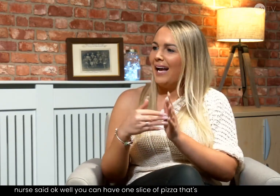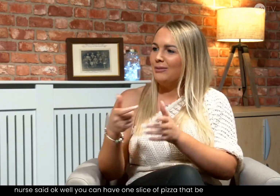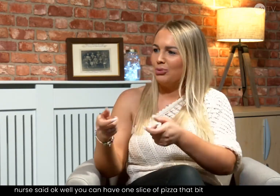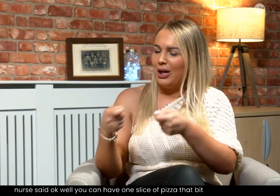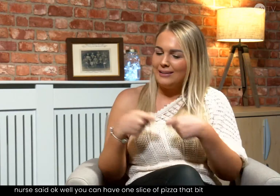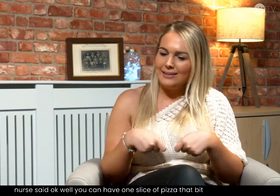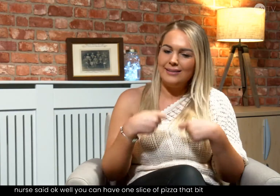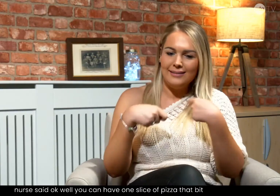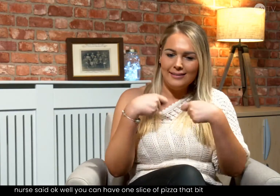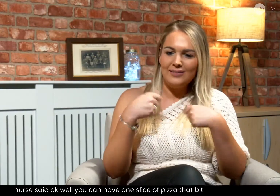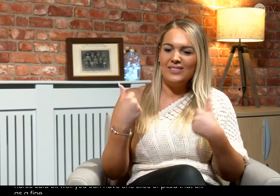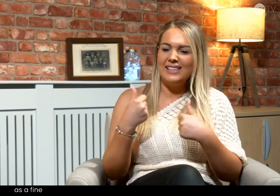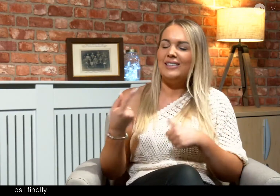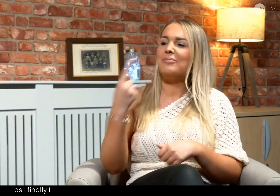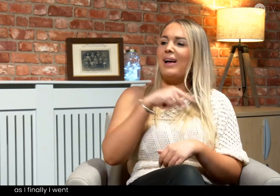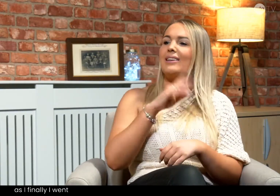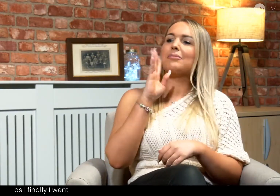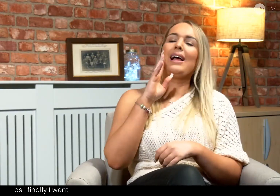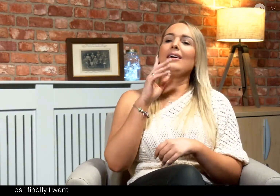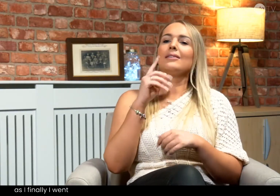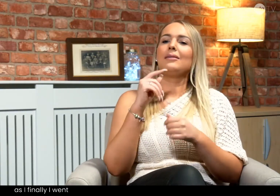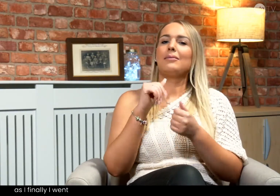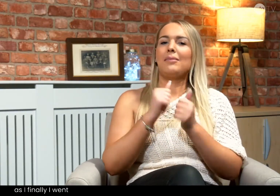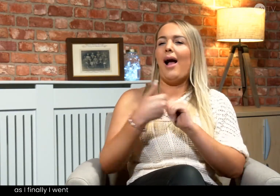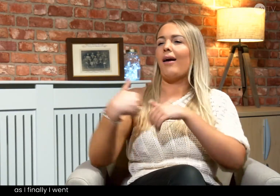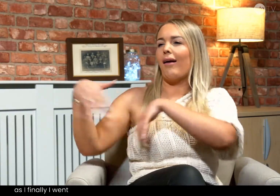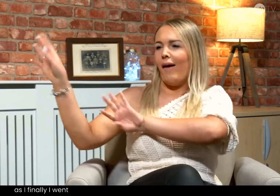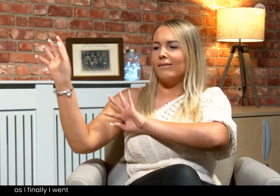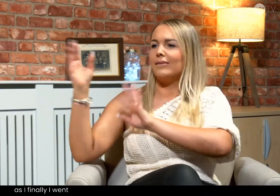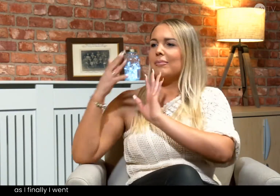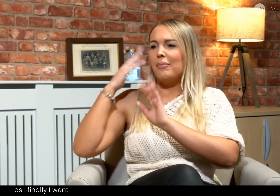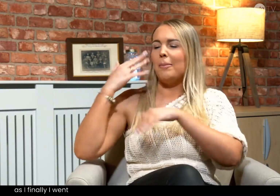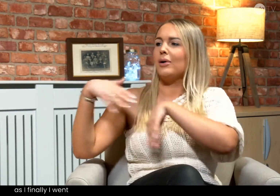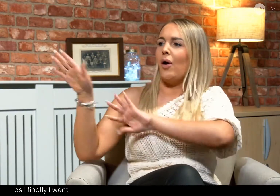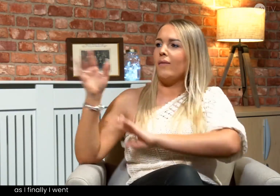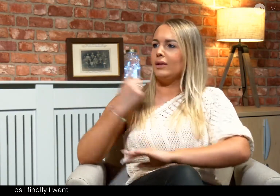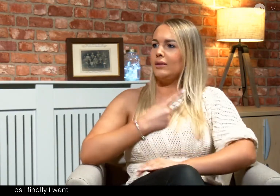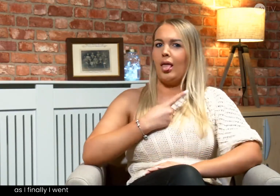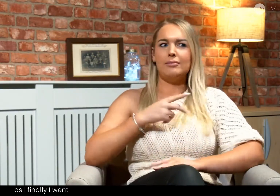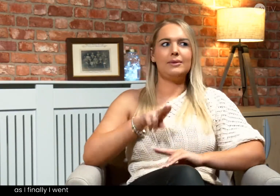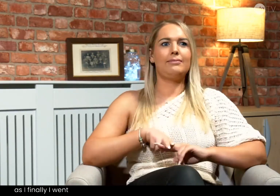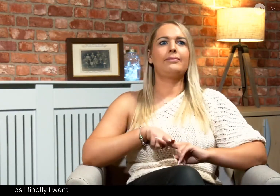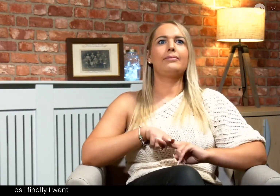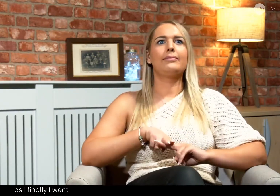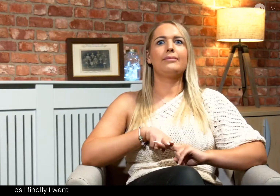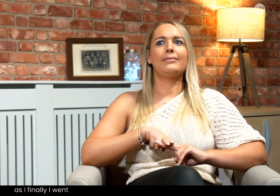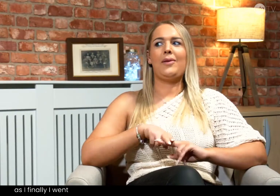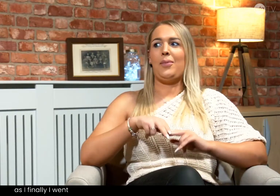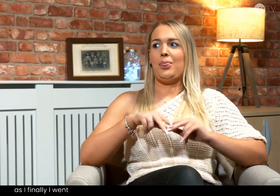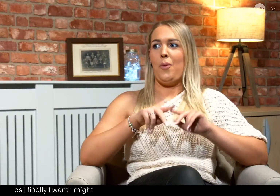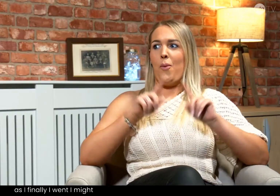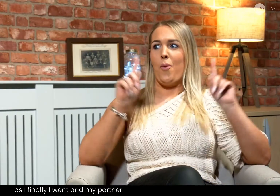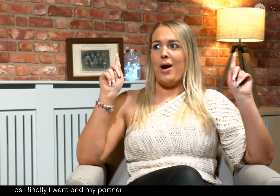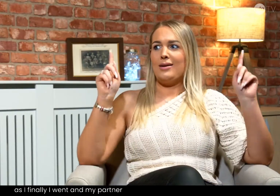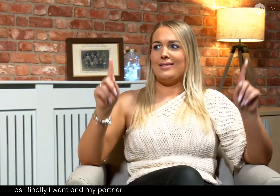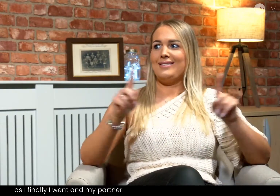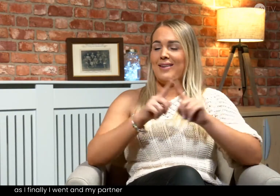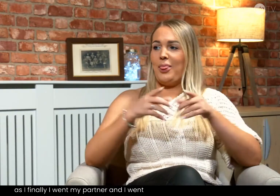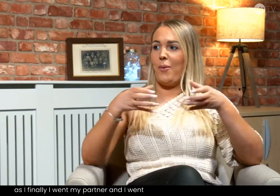I went and I got my one slice of pizza. And after eating it, we went to bed. And my partner and mum went off and left me in the hospital on the